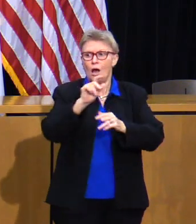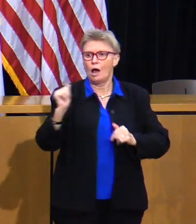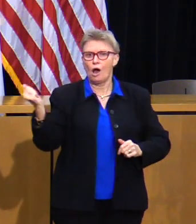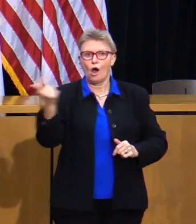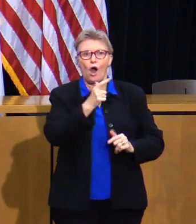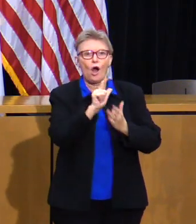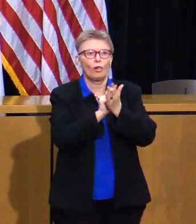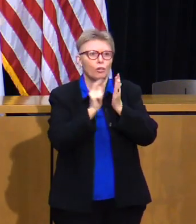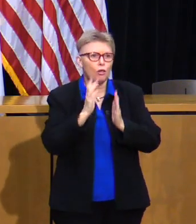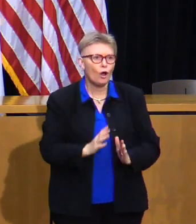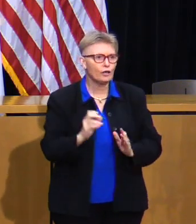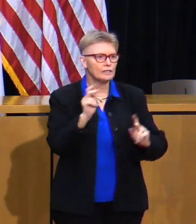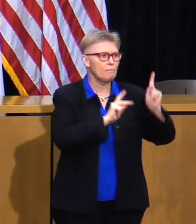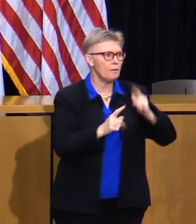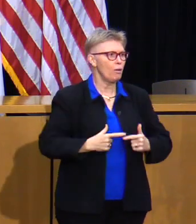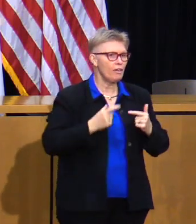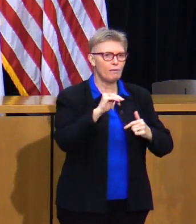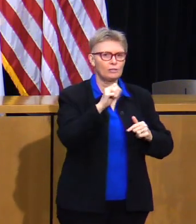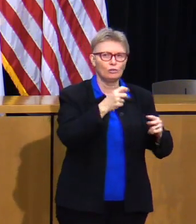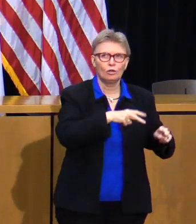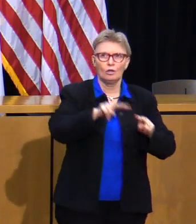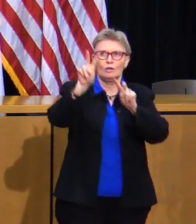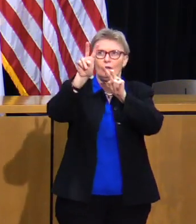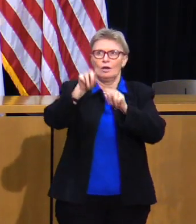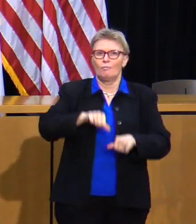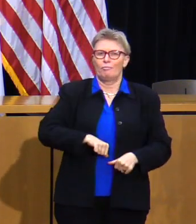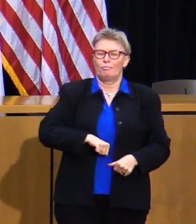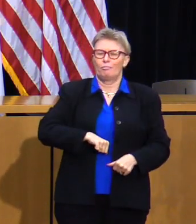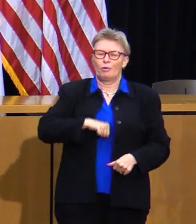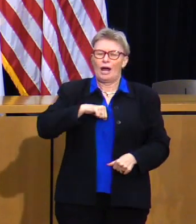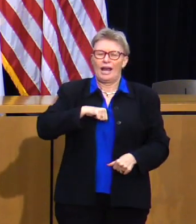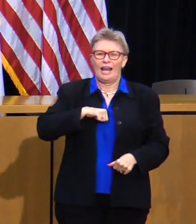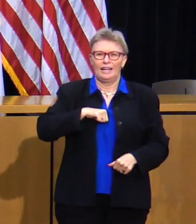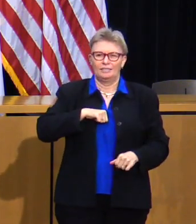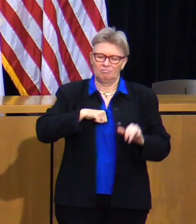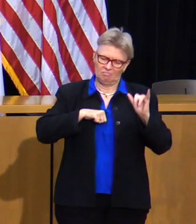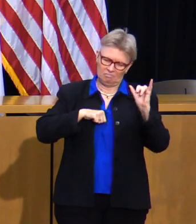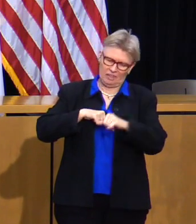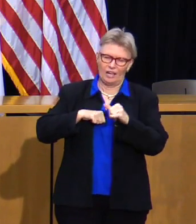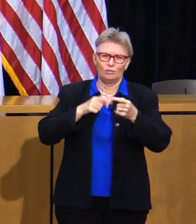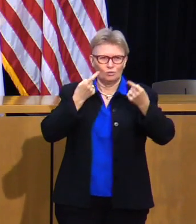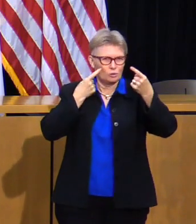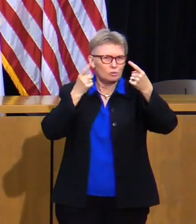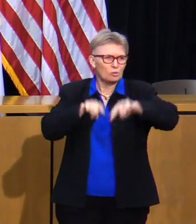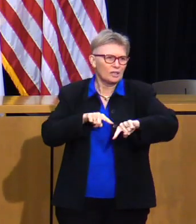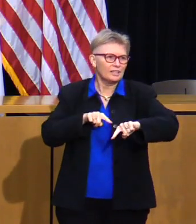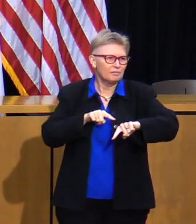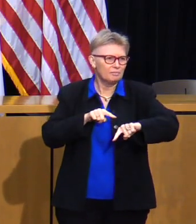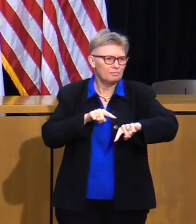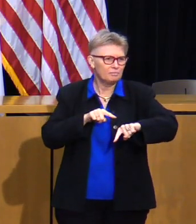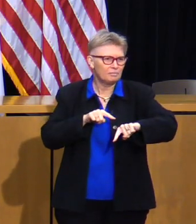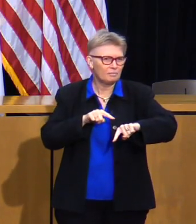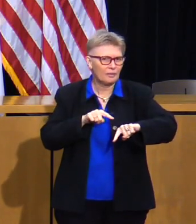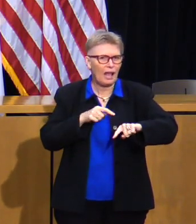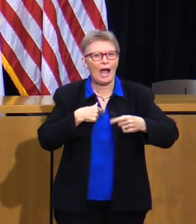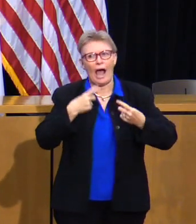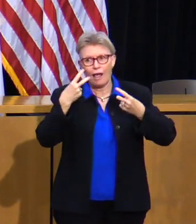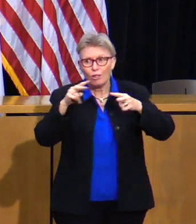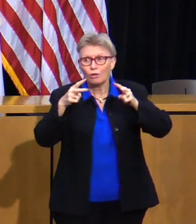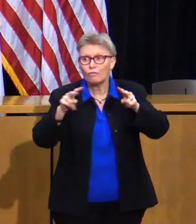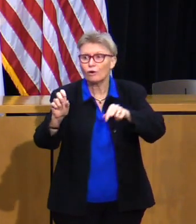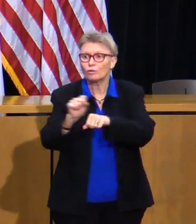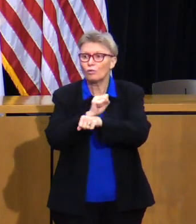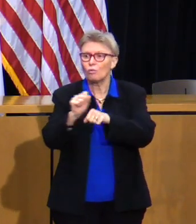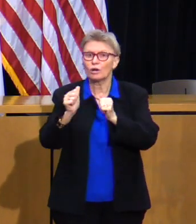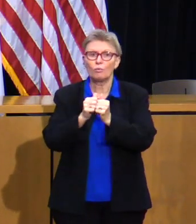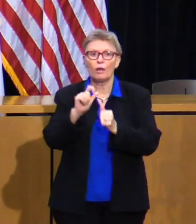citizens of this Commonwealth, and I am confident that statement is true. I look forward to working with my colleagues in the